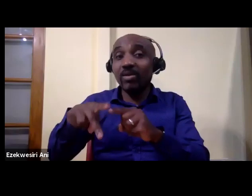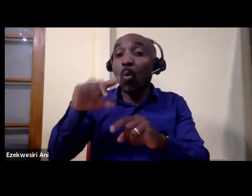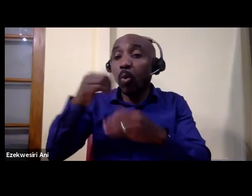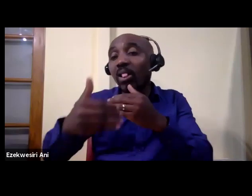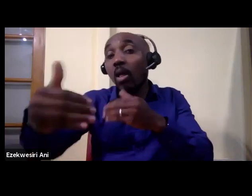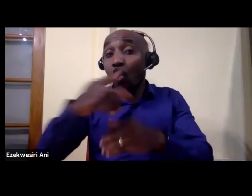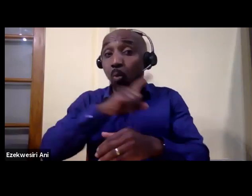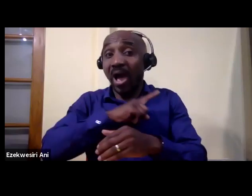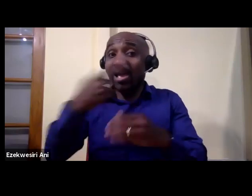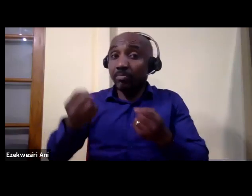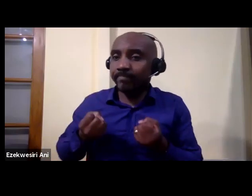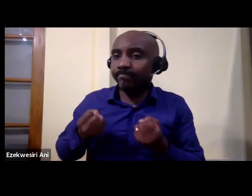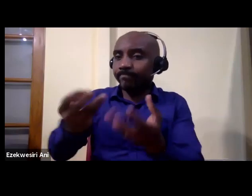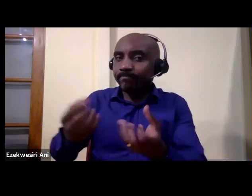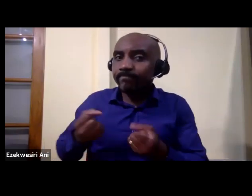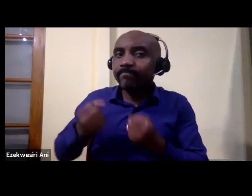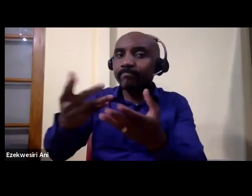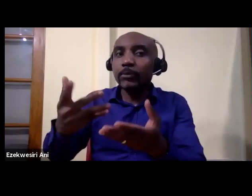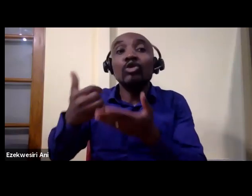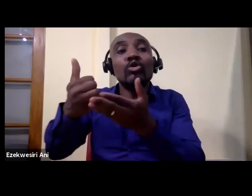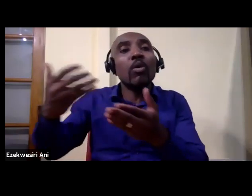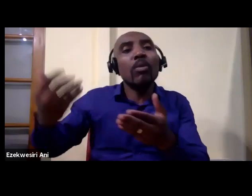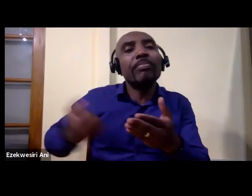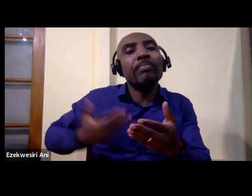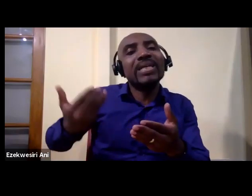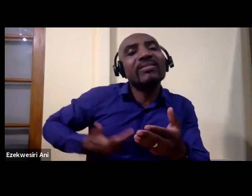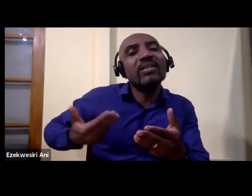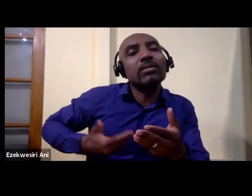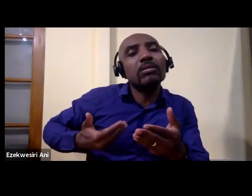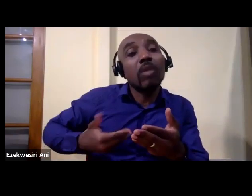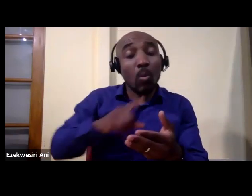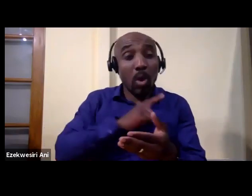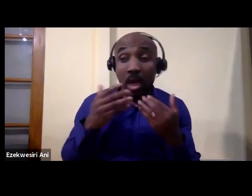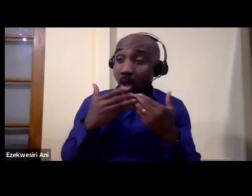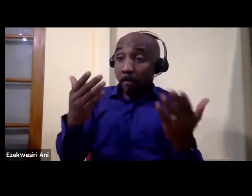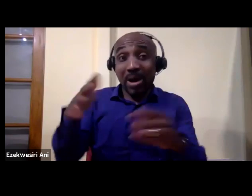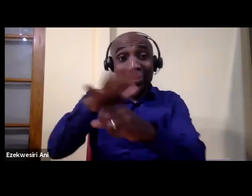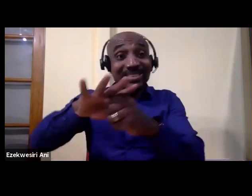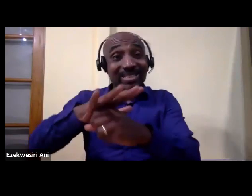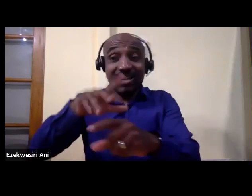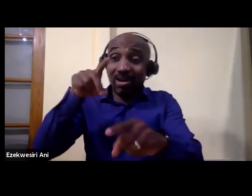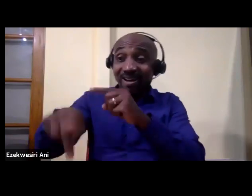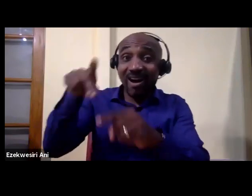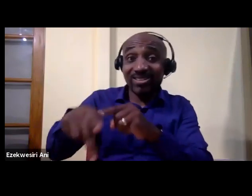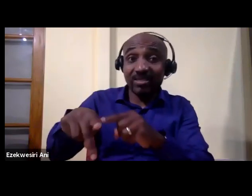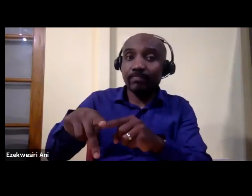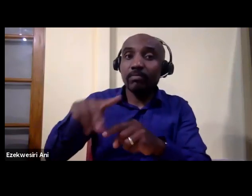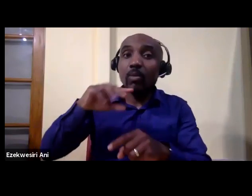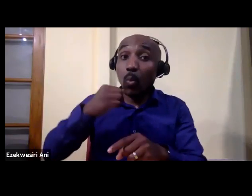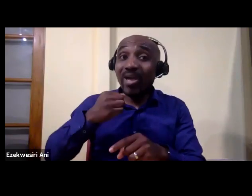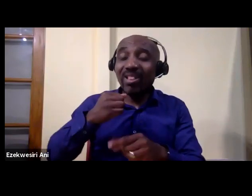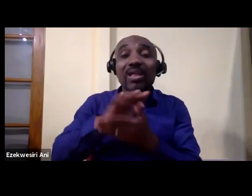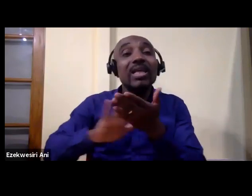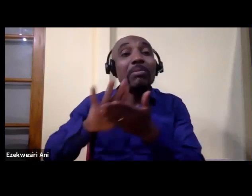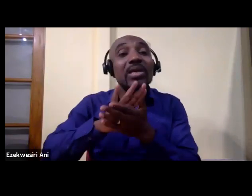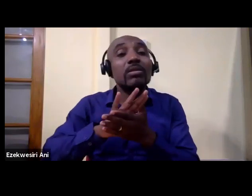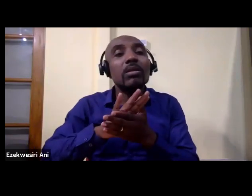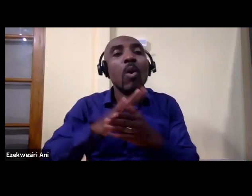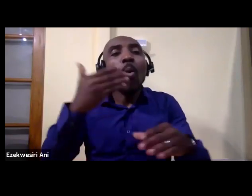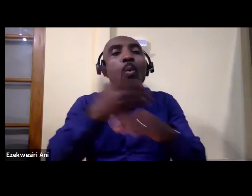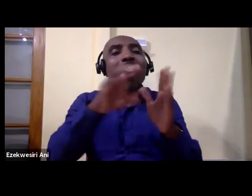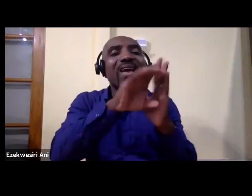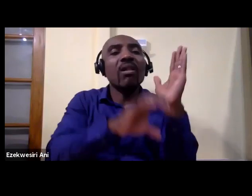out to support British business, because those public sector cuts, apart from anything else, will help working people, and